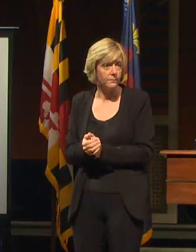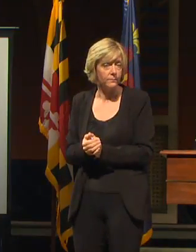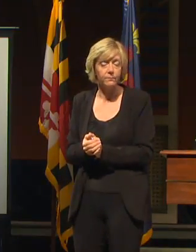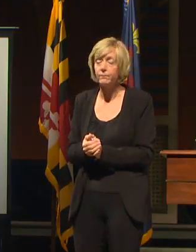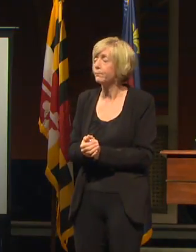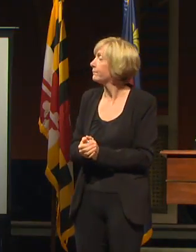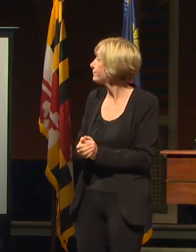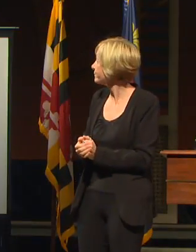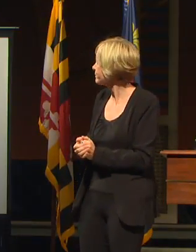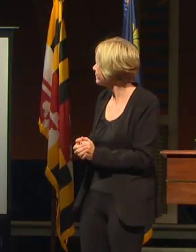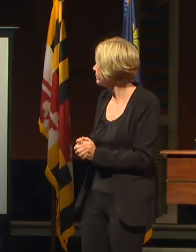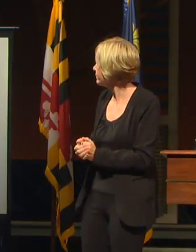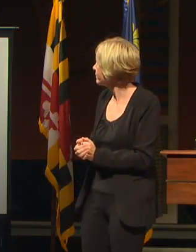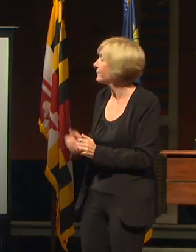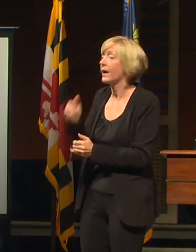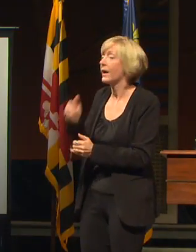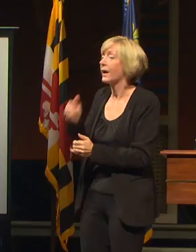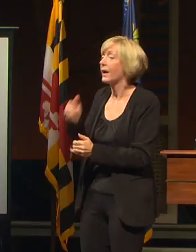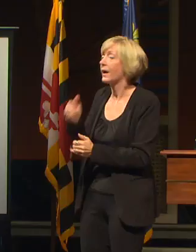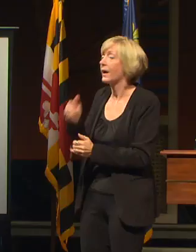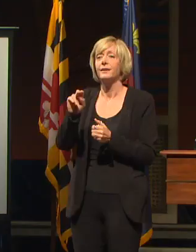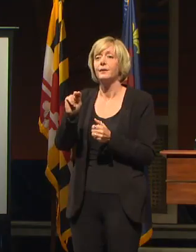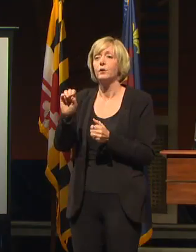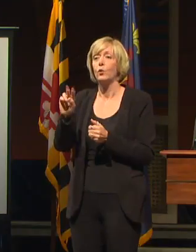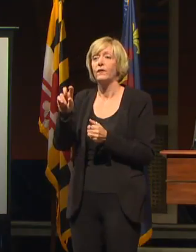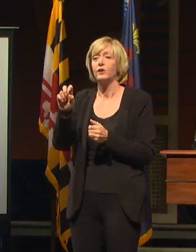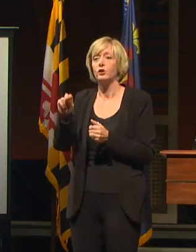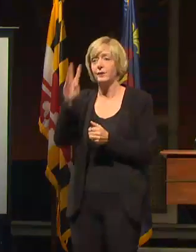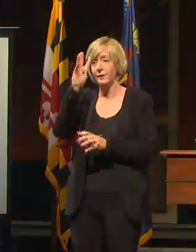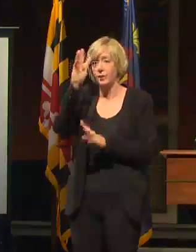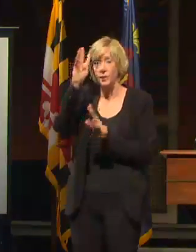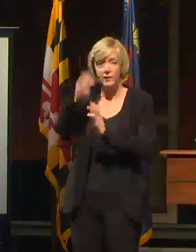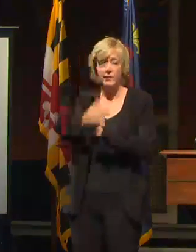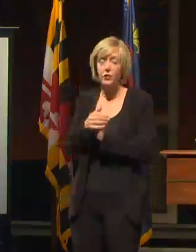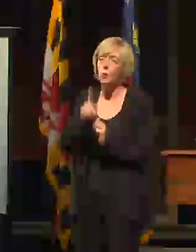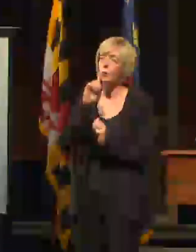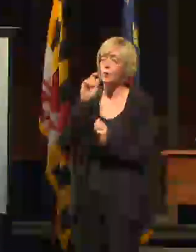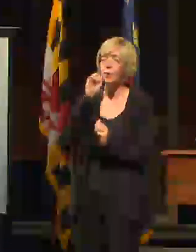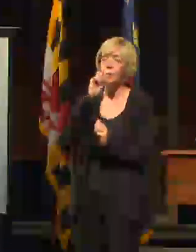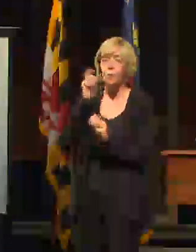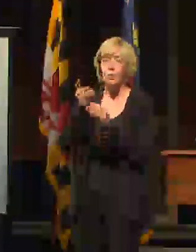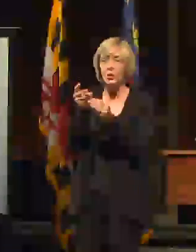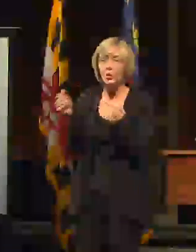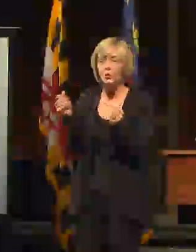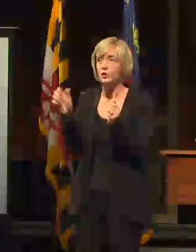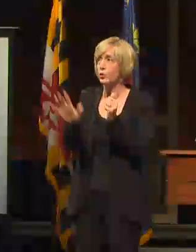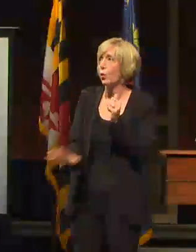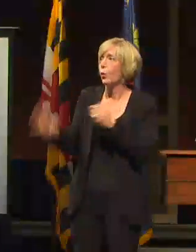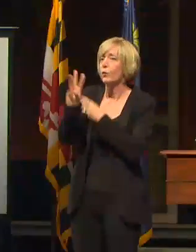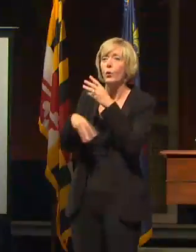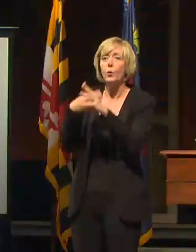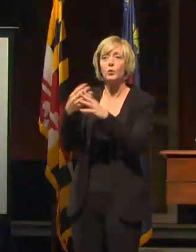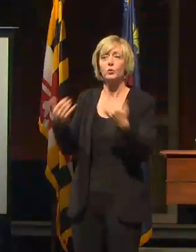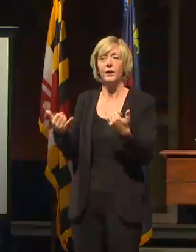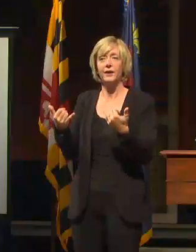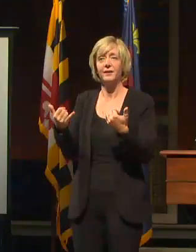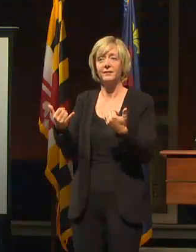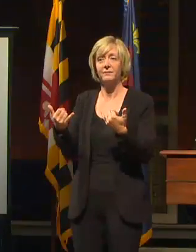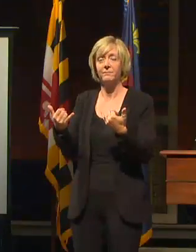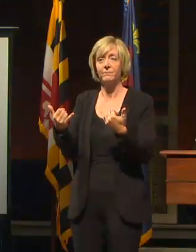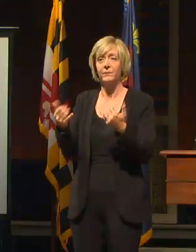And the last piece I'll touch on is innovation. There are some really cool innovative solutions across the world today in really